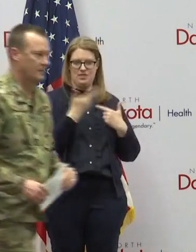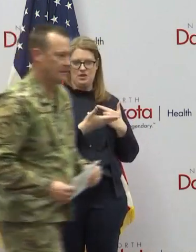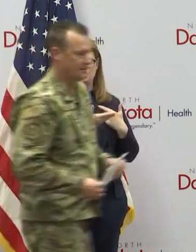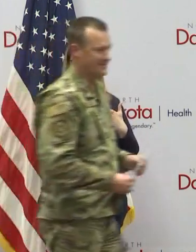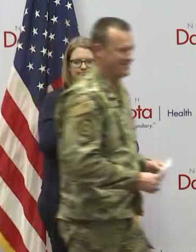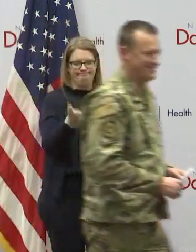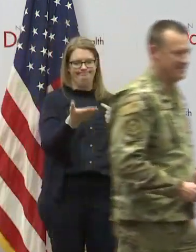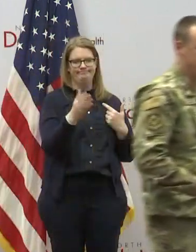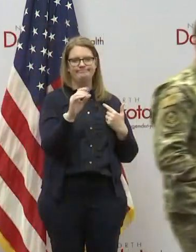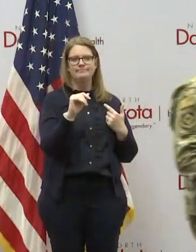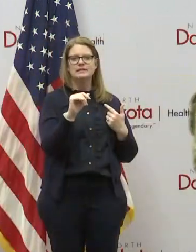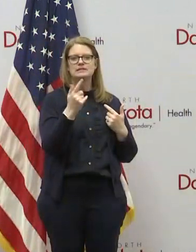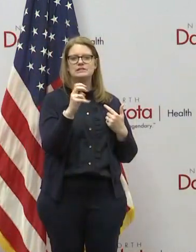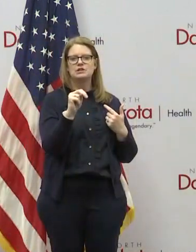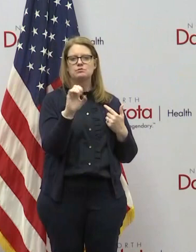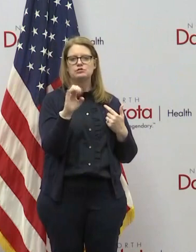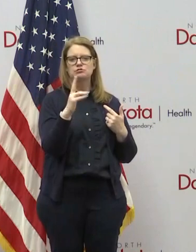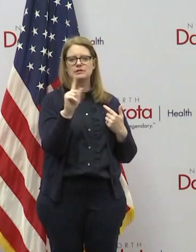answer.